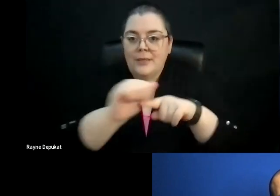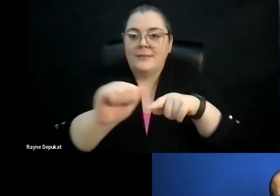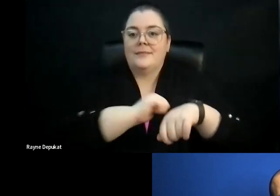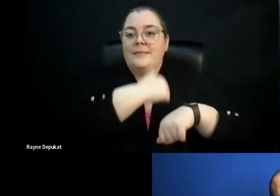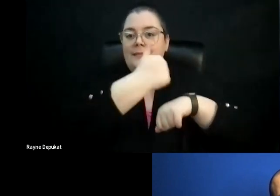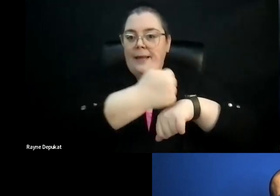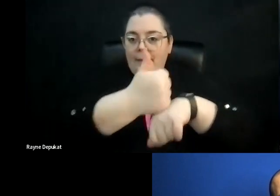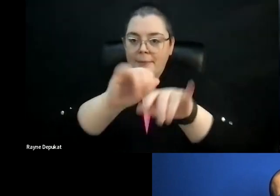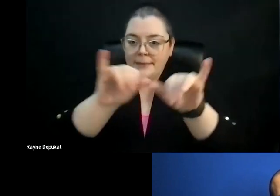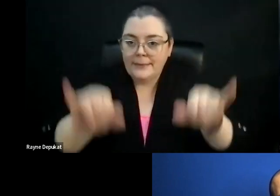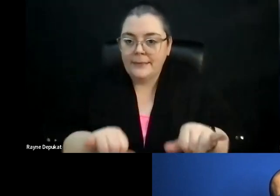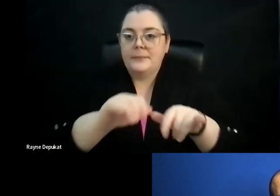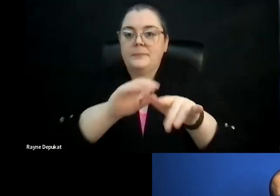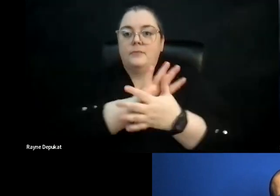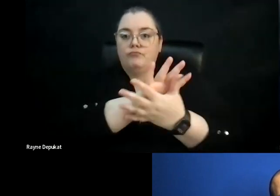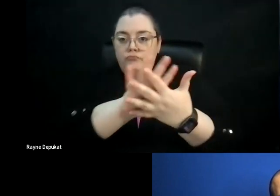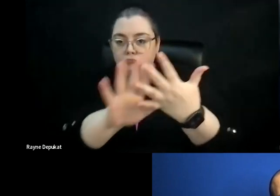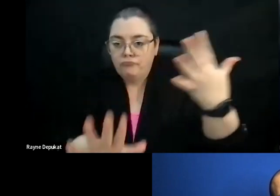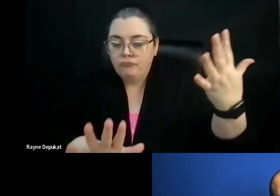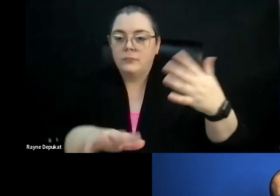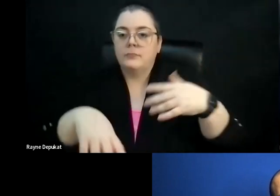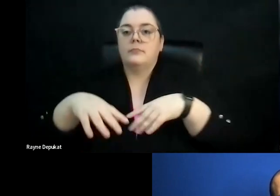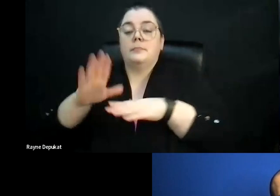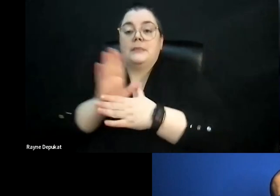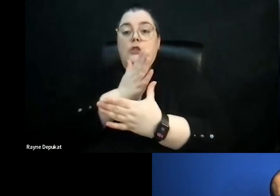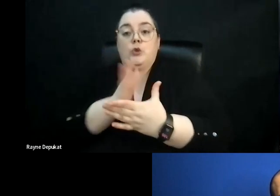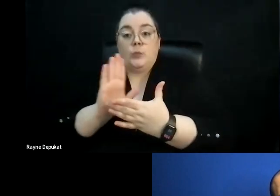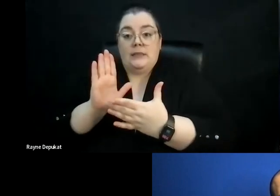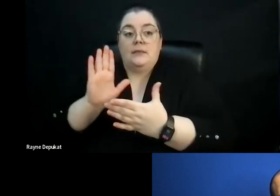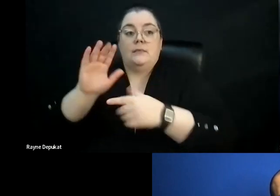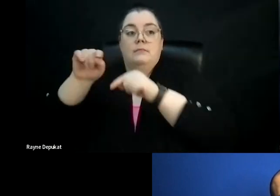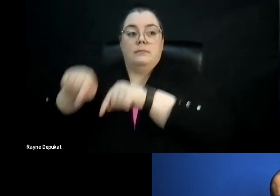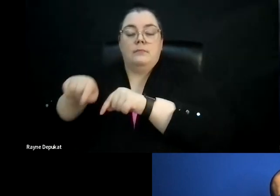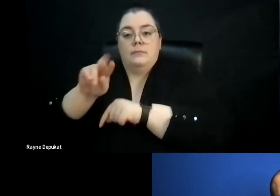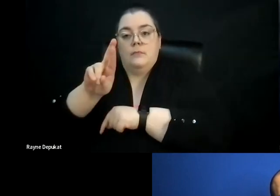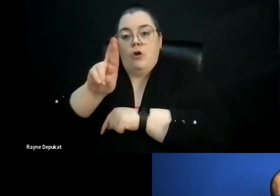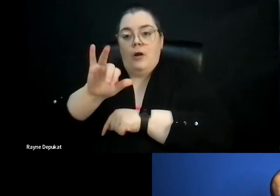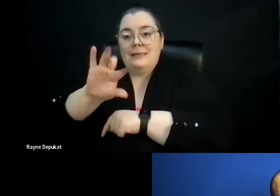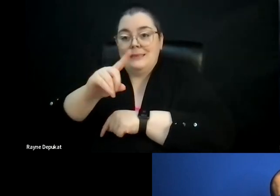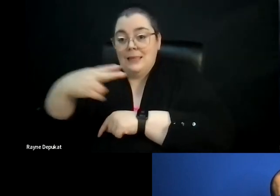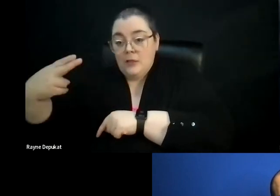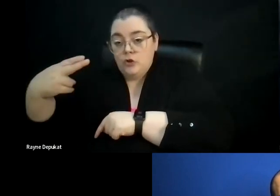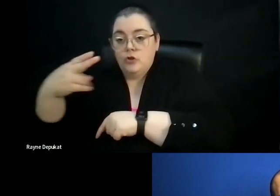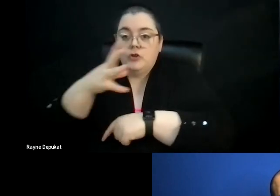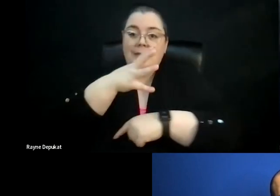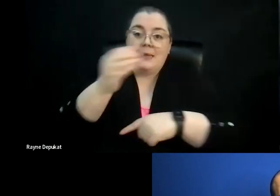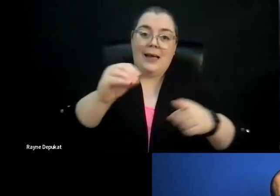DCYF and develop a sense of best practices and overall system of policy and procedures for them. Because